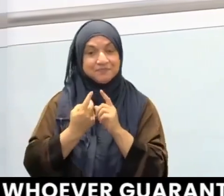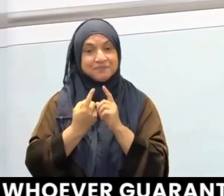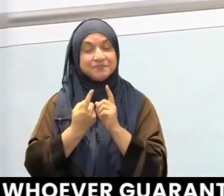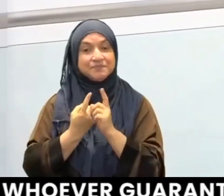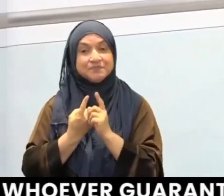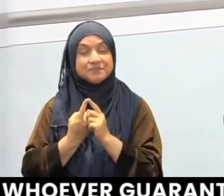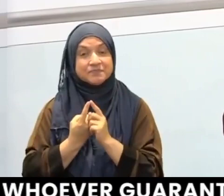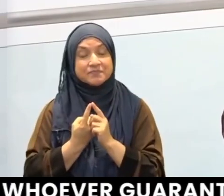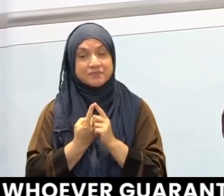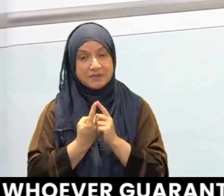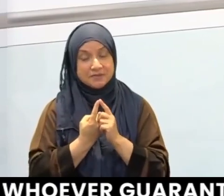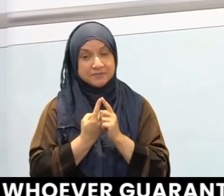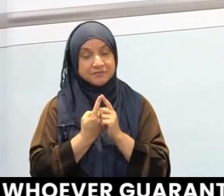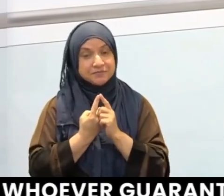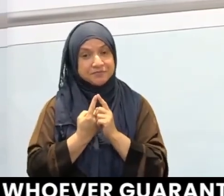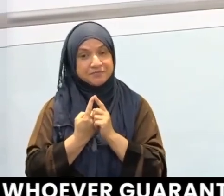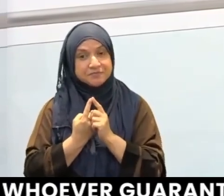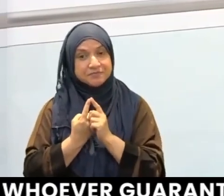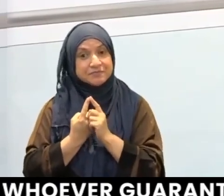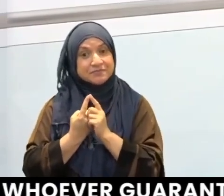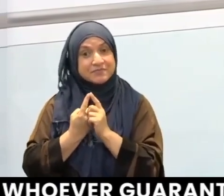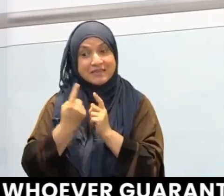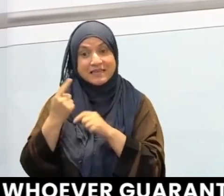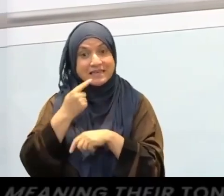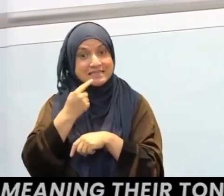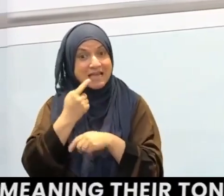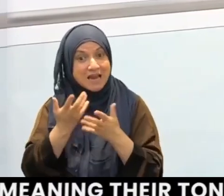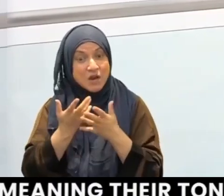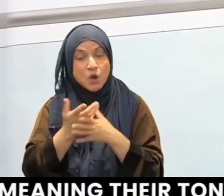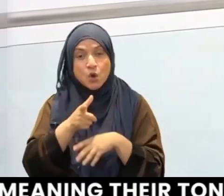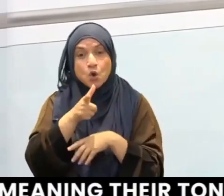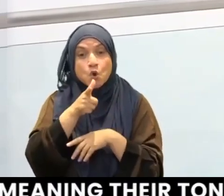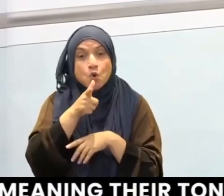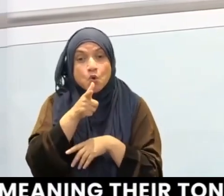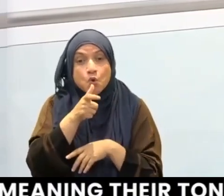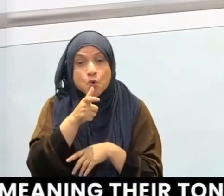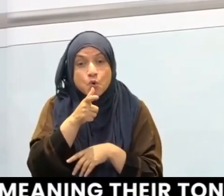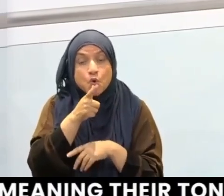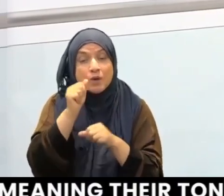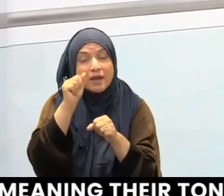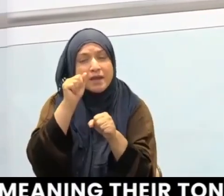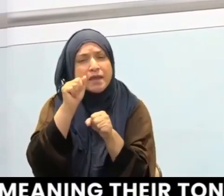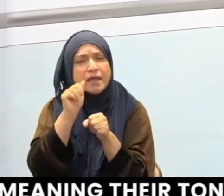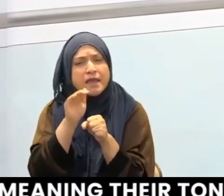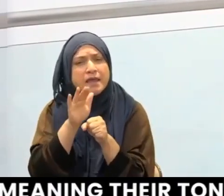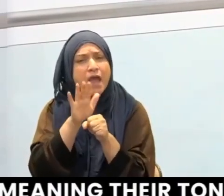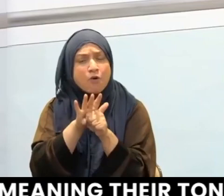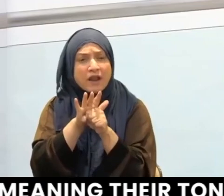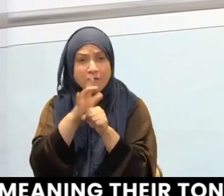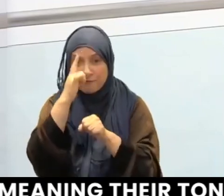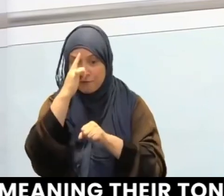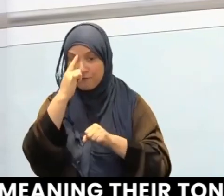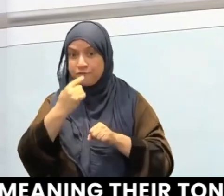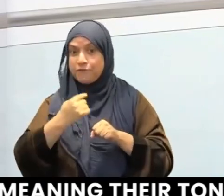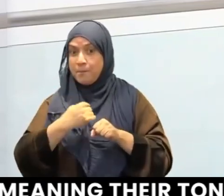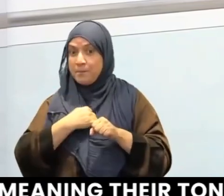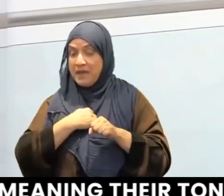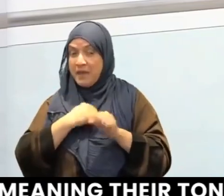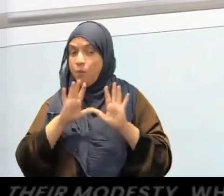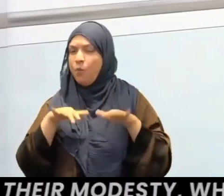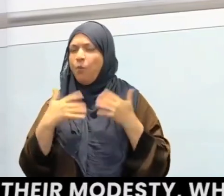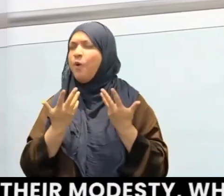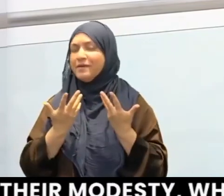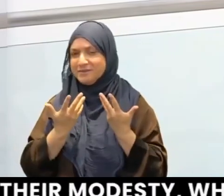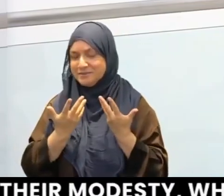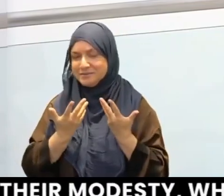guarantees for me what is between their jaws, meaning their tongue, and their private parts, what is between their legs, their